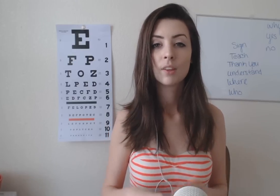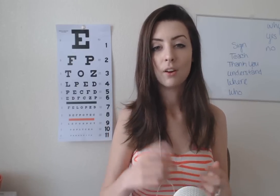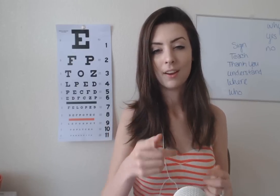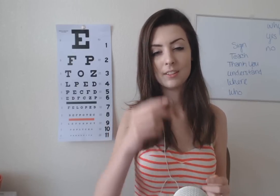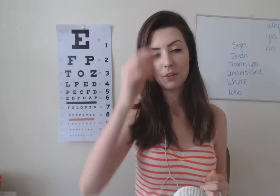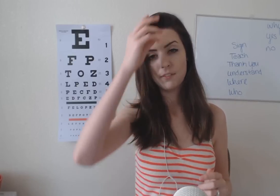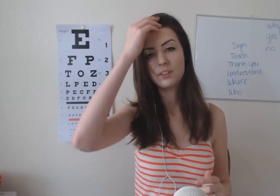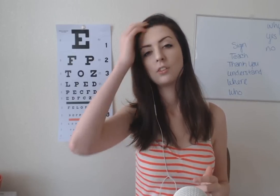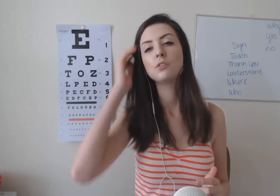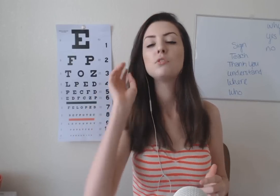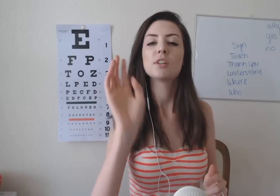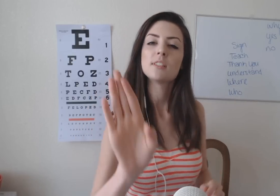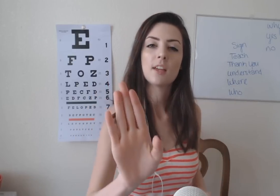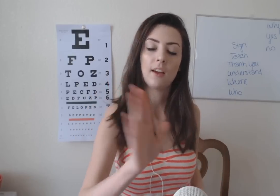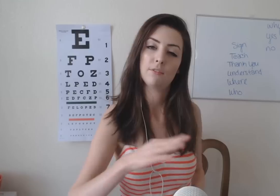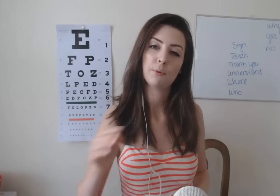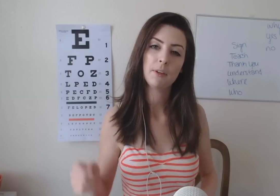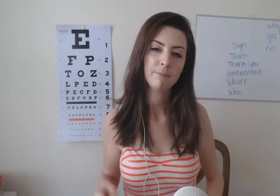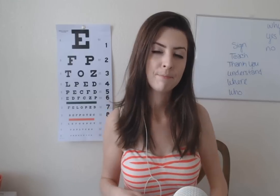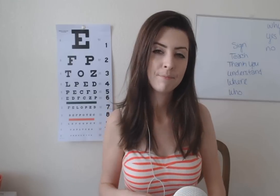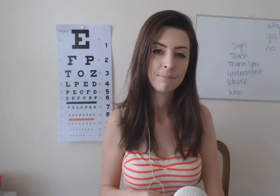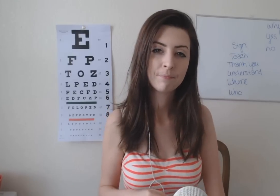Okay, so you do just sign for me.